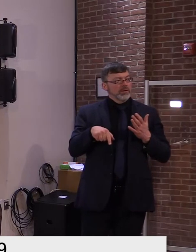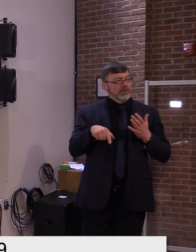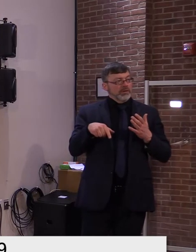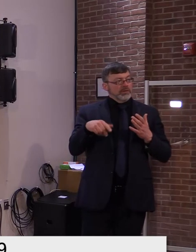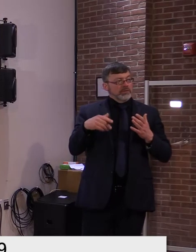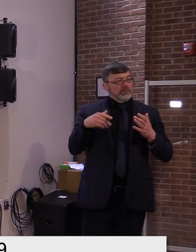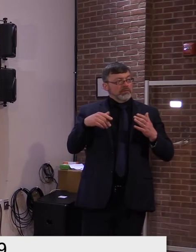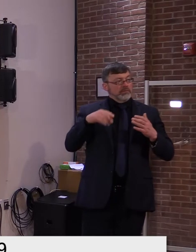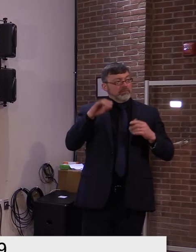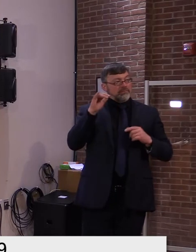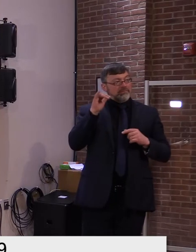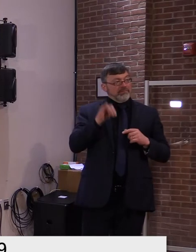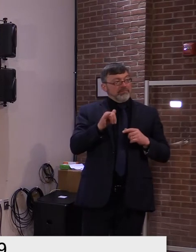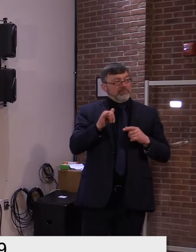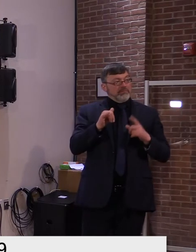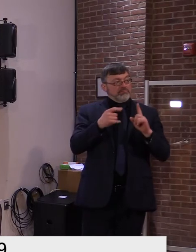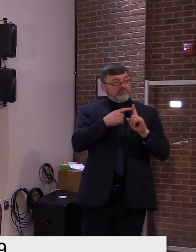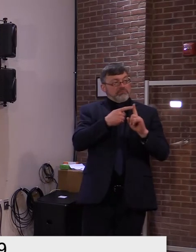unemployment benefits.